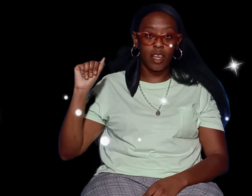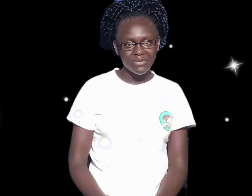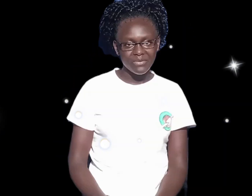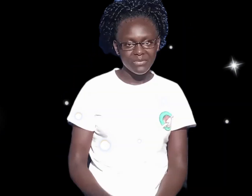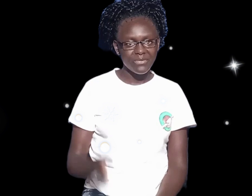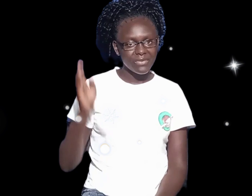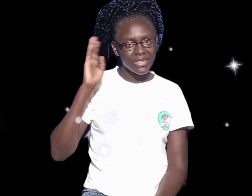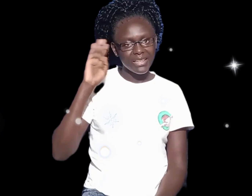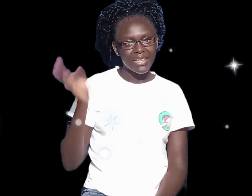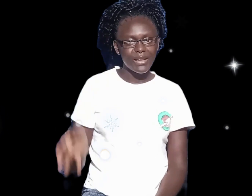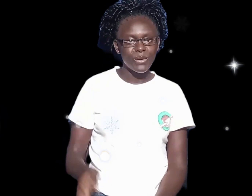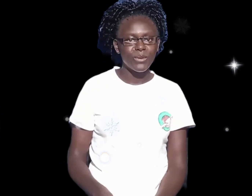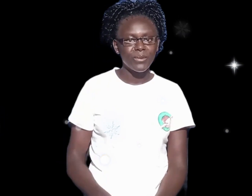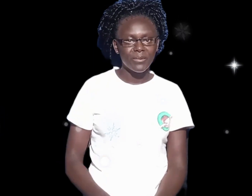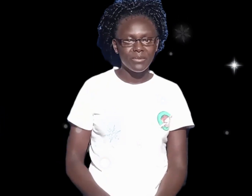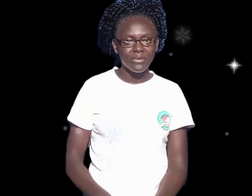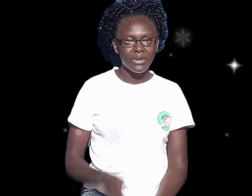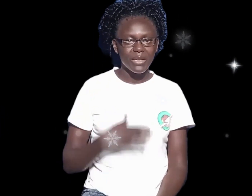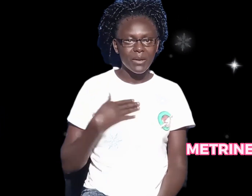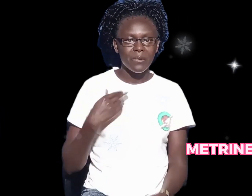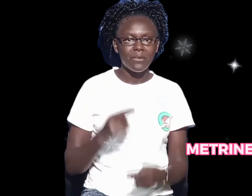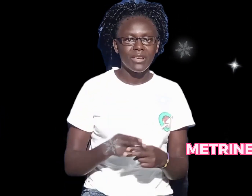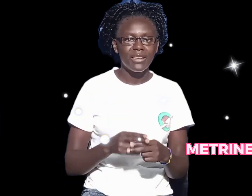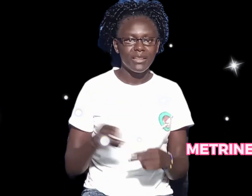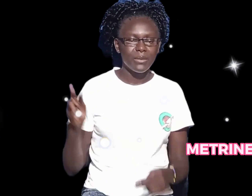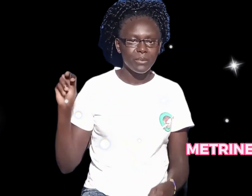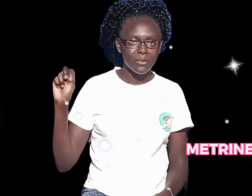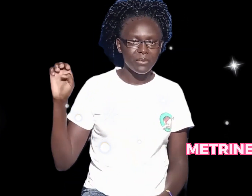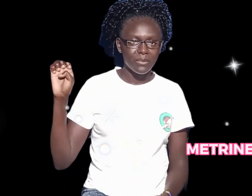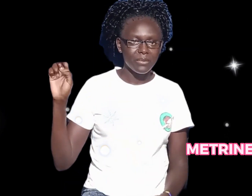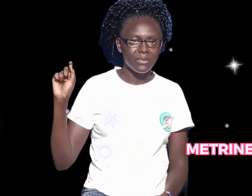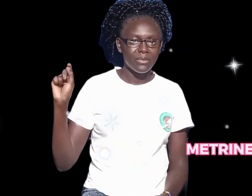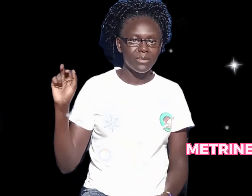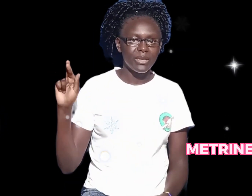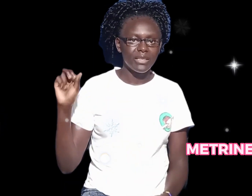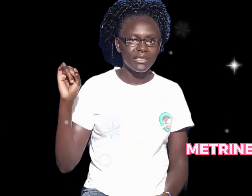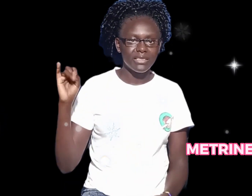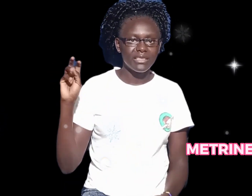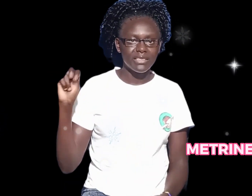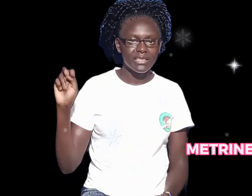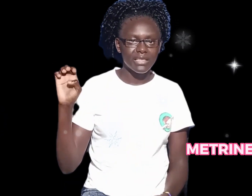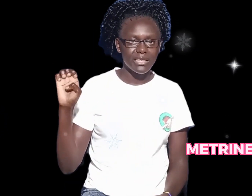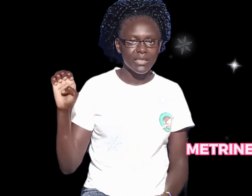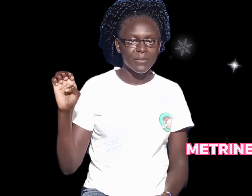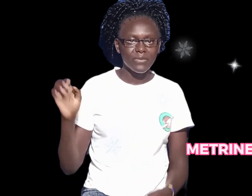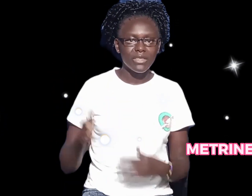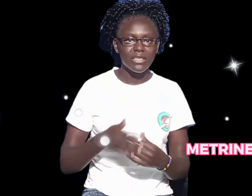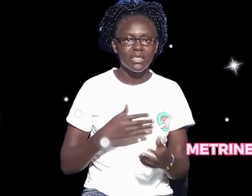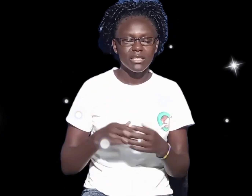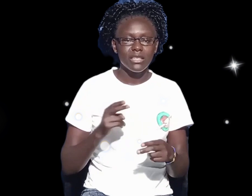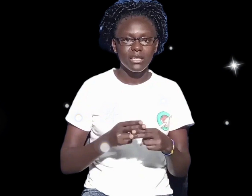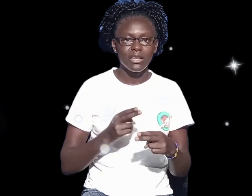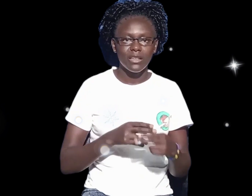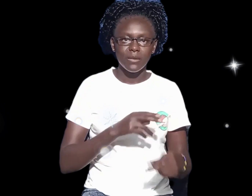Hello, my name is Martin Career. I learned sign language in THIKA